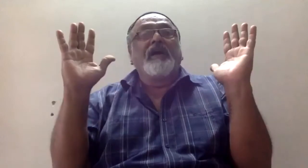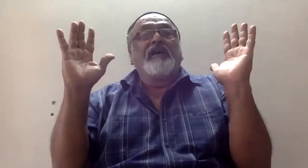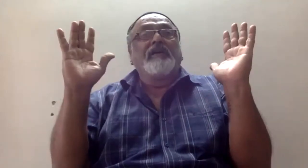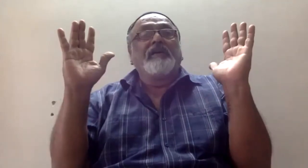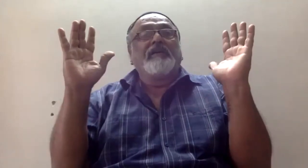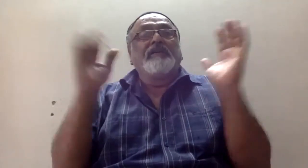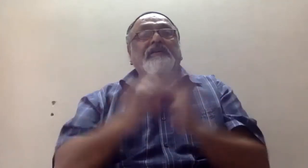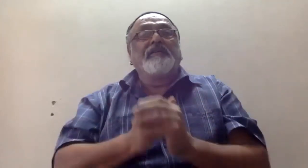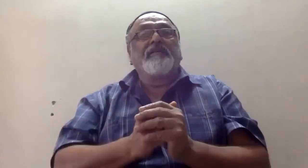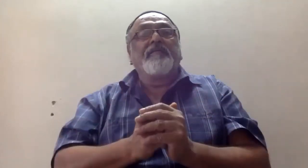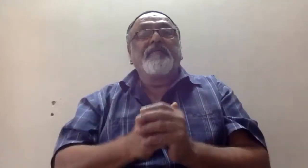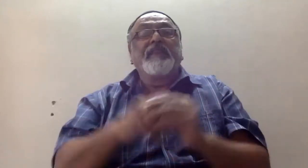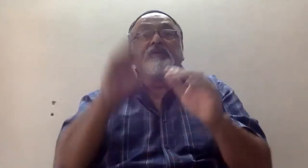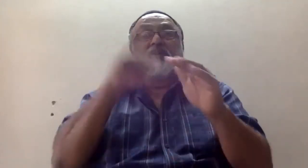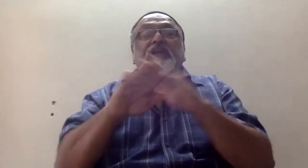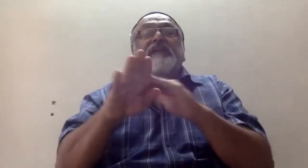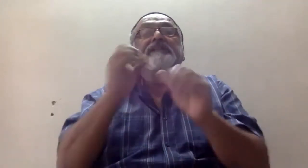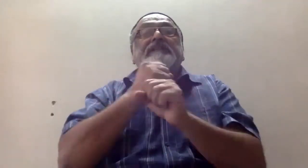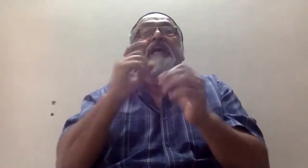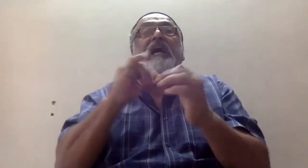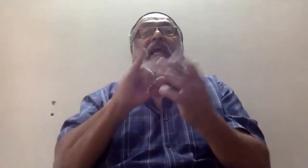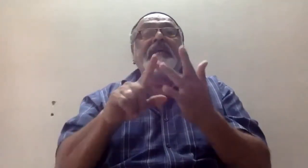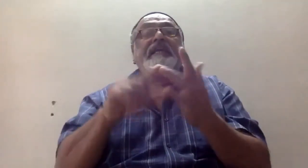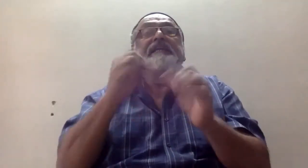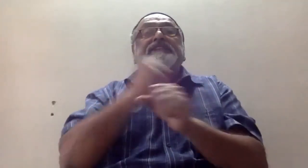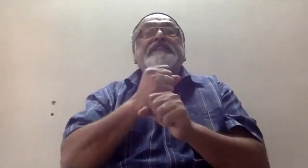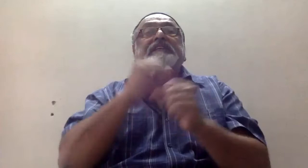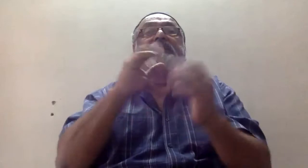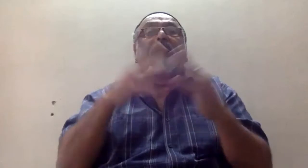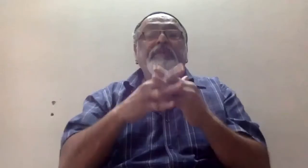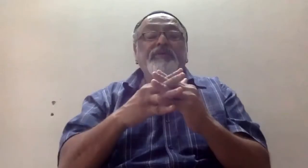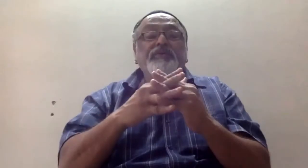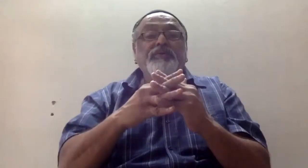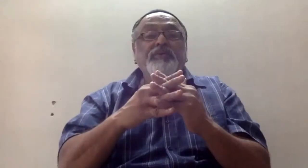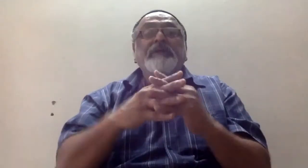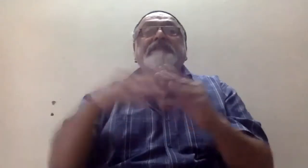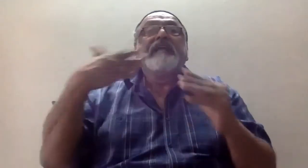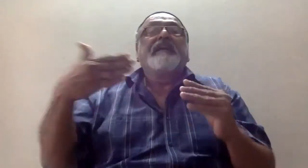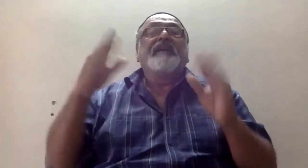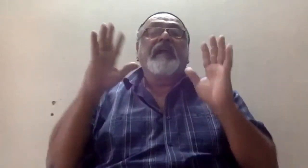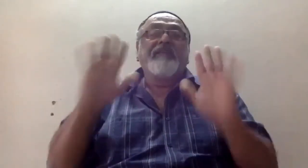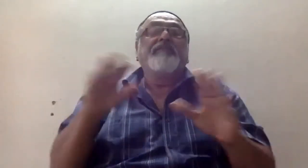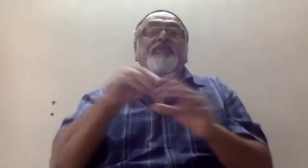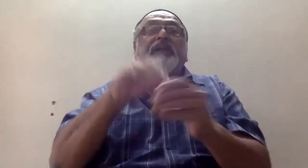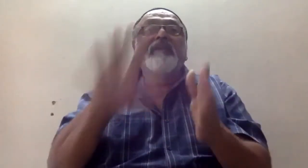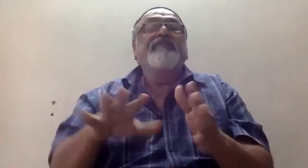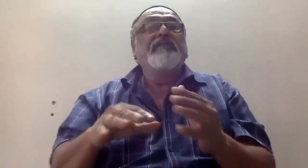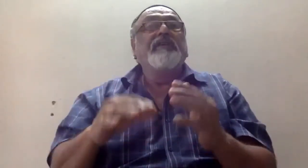GIGW standards. So Government of India website standards, website need to be accessible. And the website accessibility does not mean